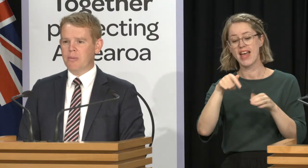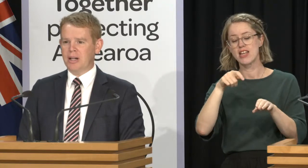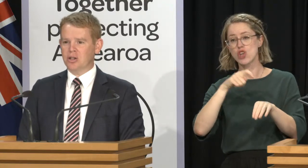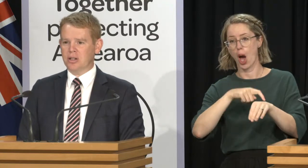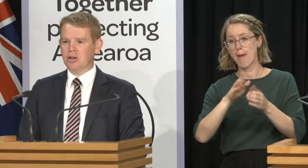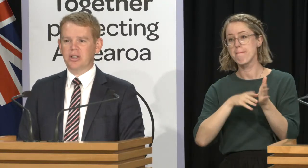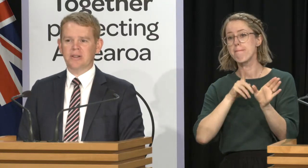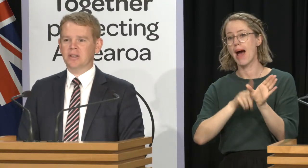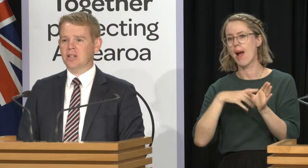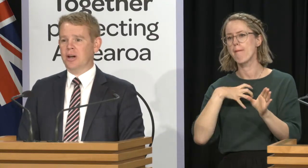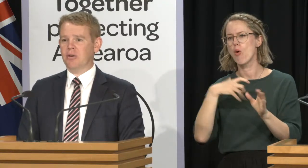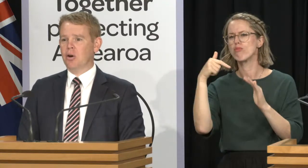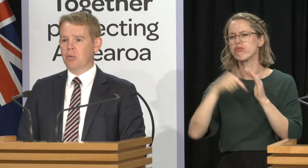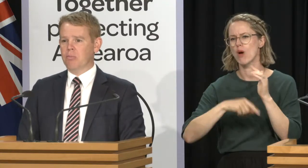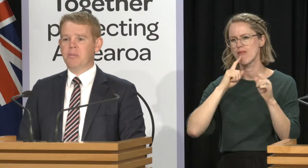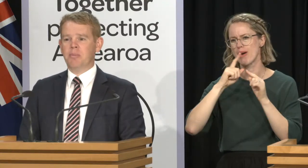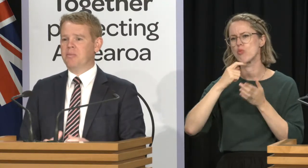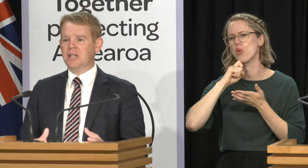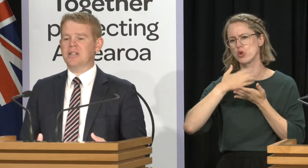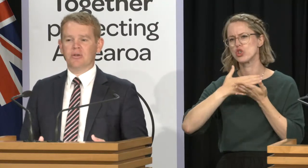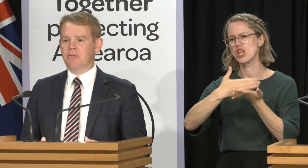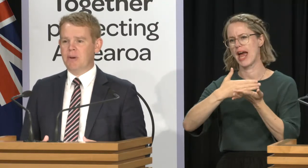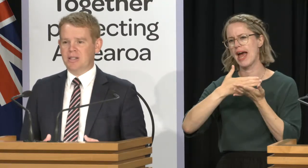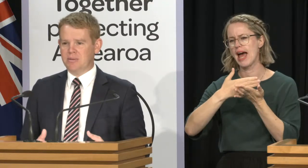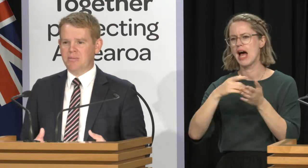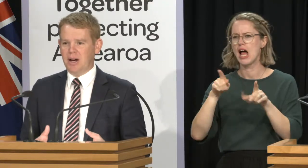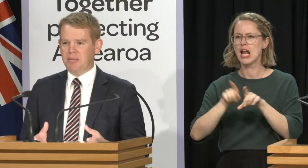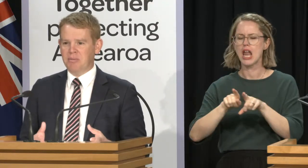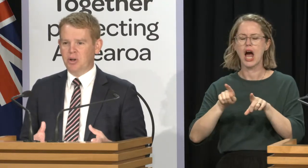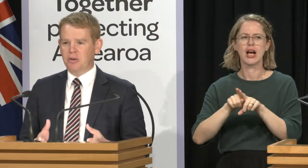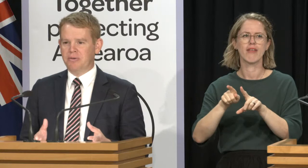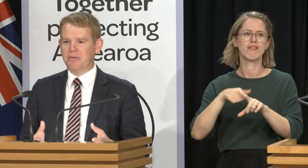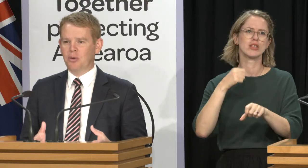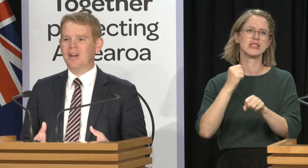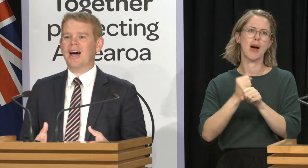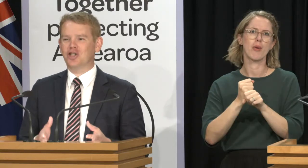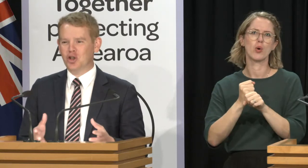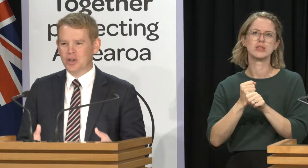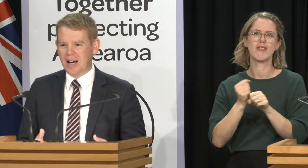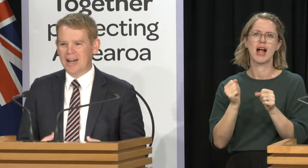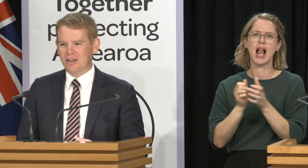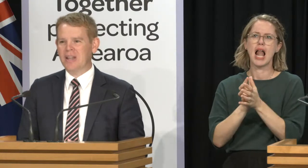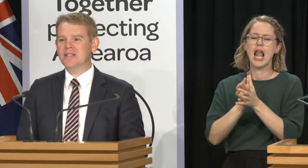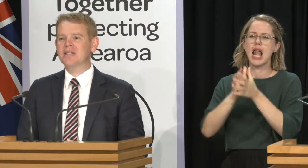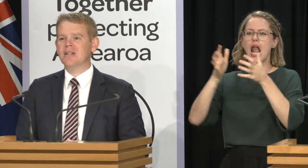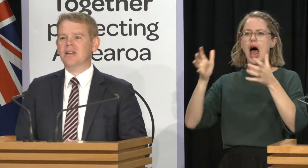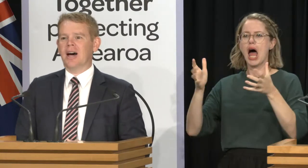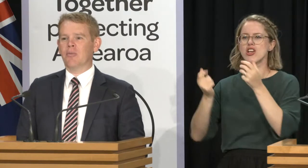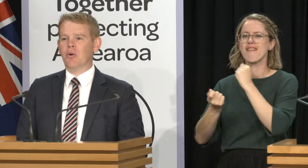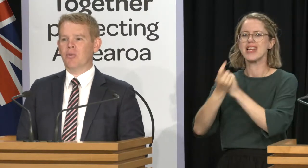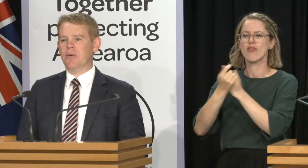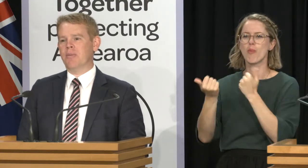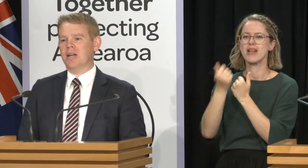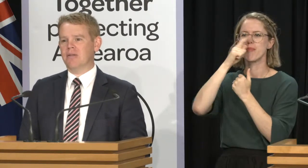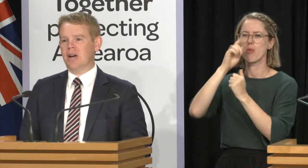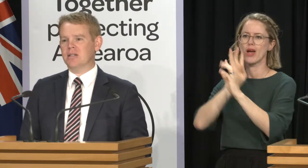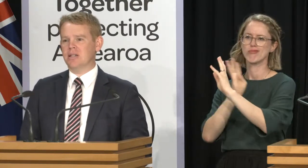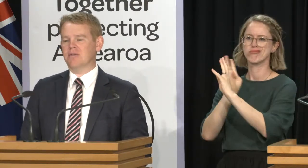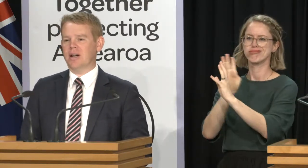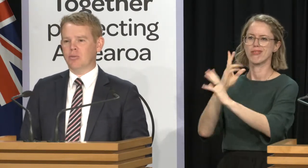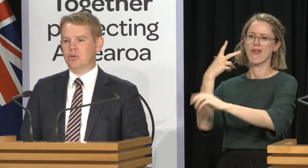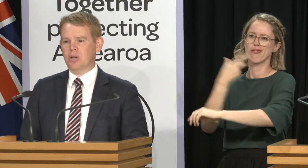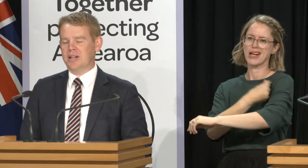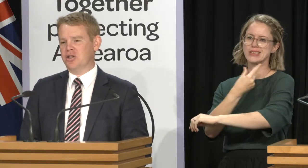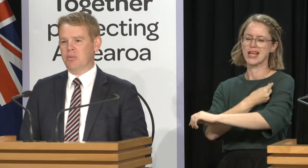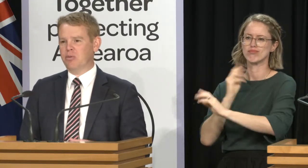more information, including things like details of of larger scale events where we'll be making